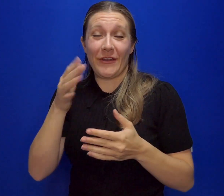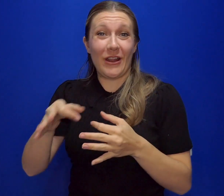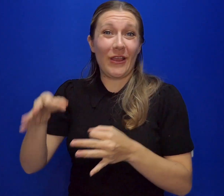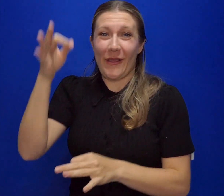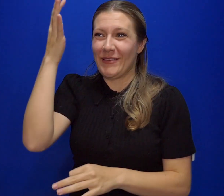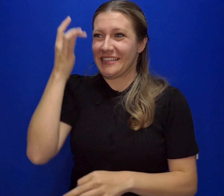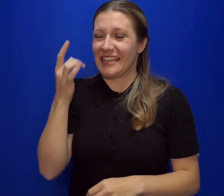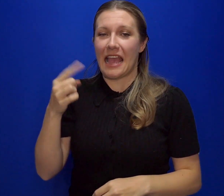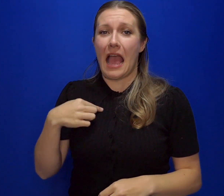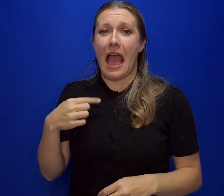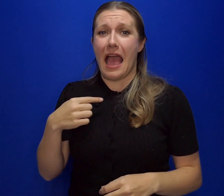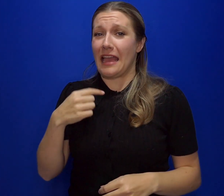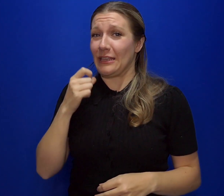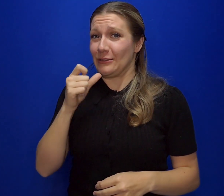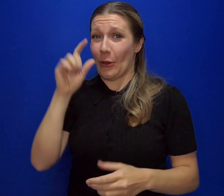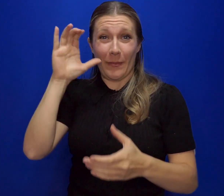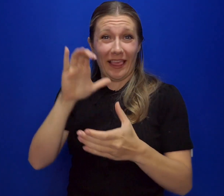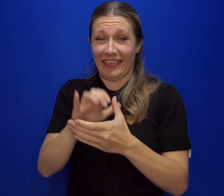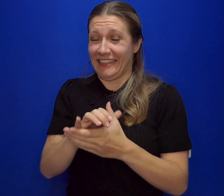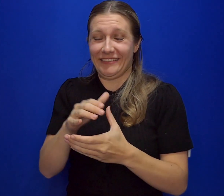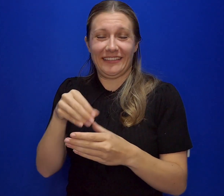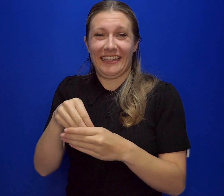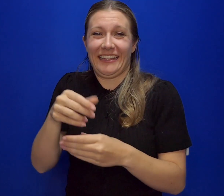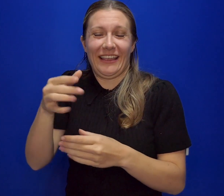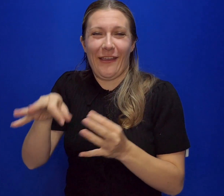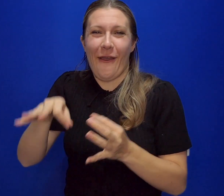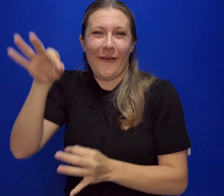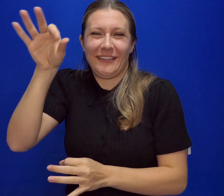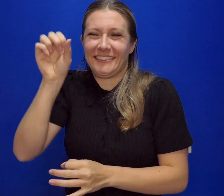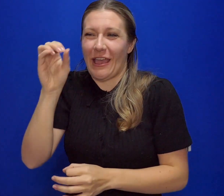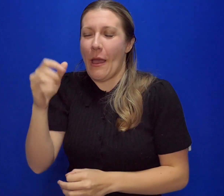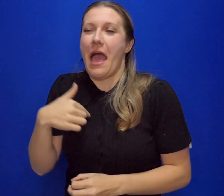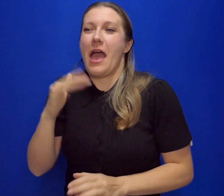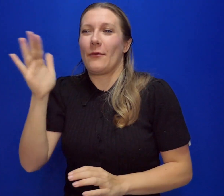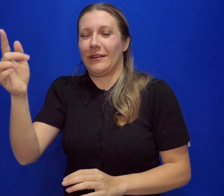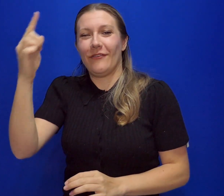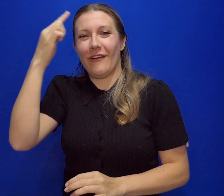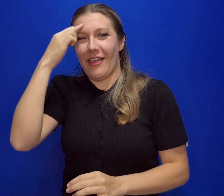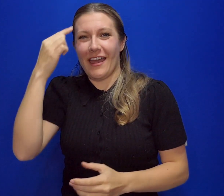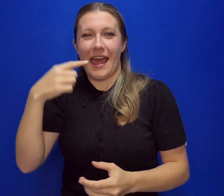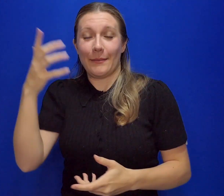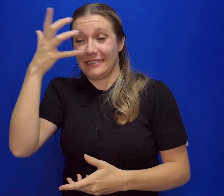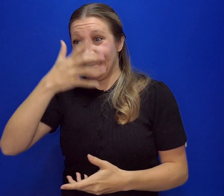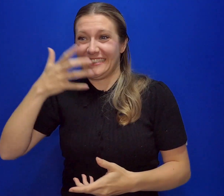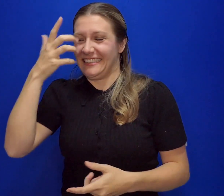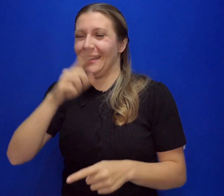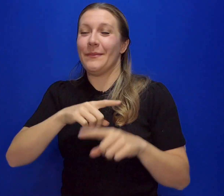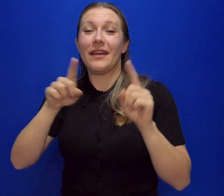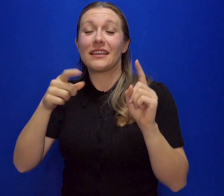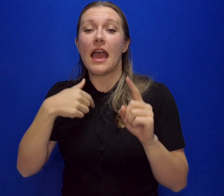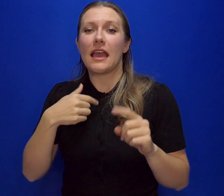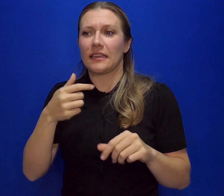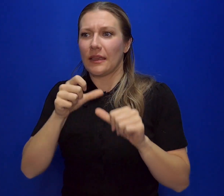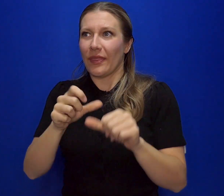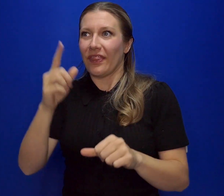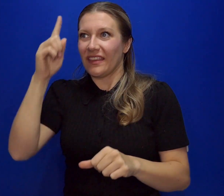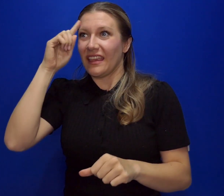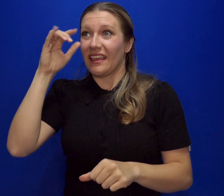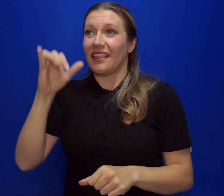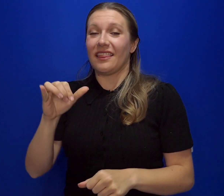because I don't believe in those. And so I would have just thought I was like dizzy. But I kept thinking like, that thing's going to crawl over my head